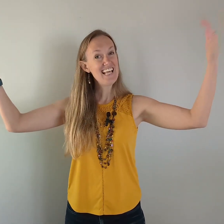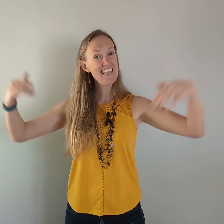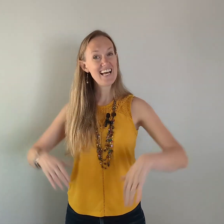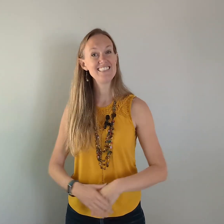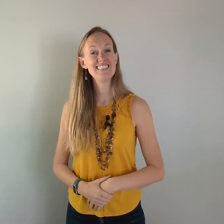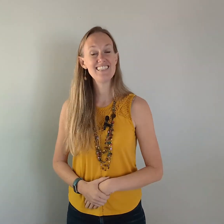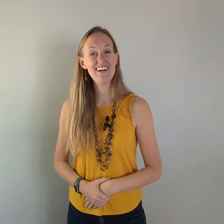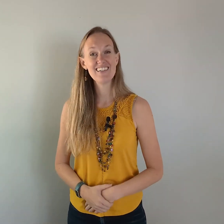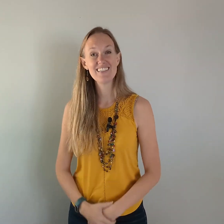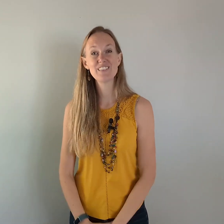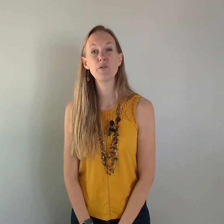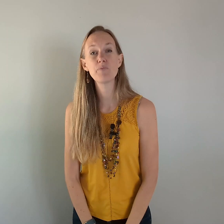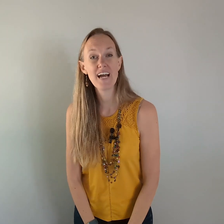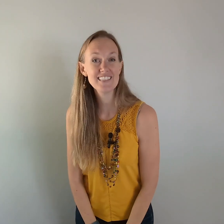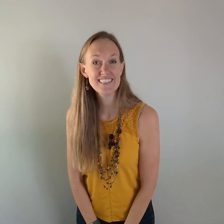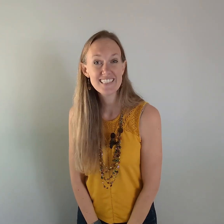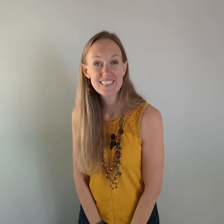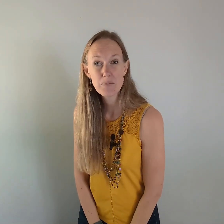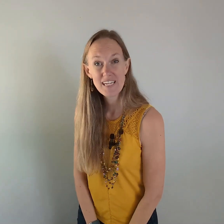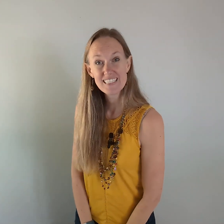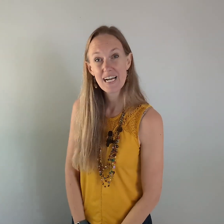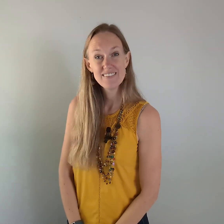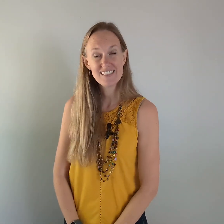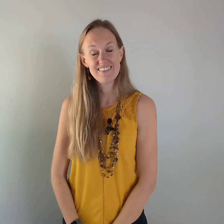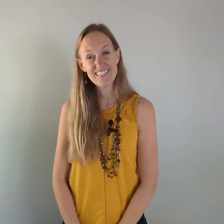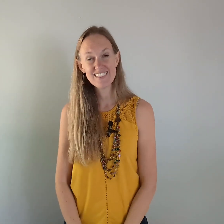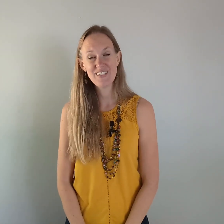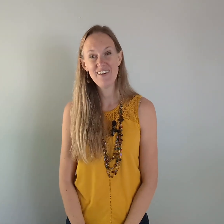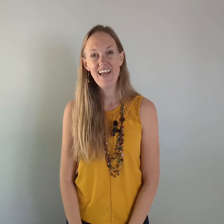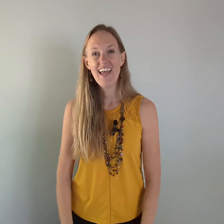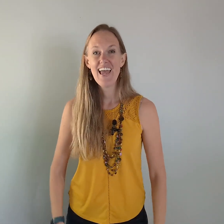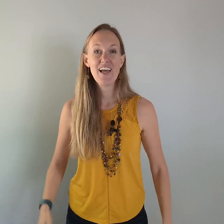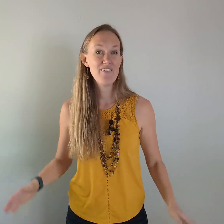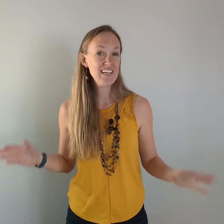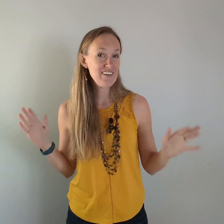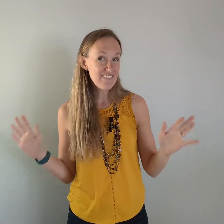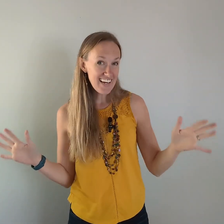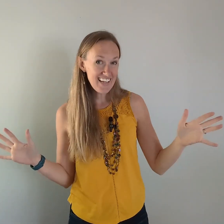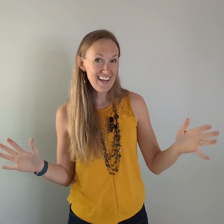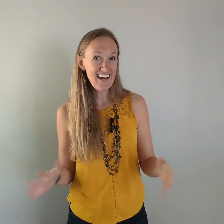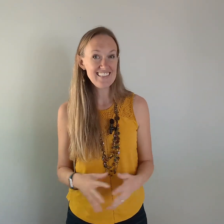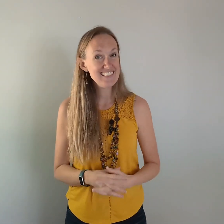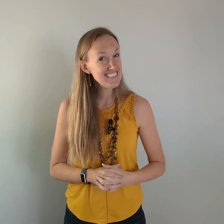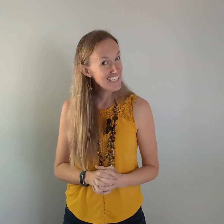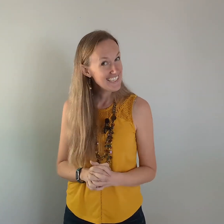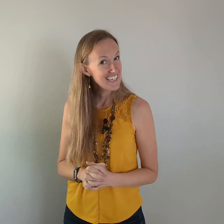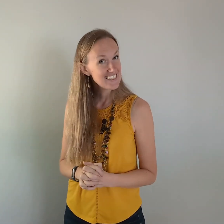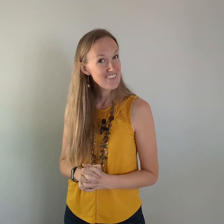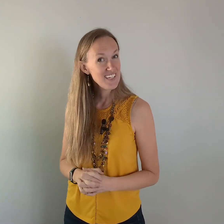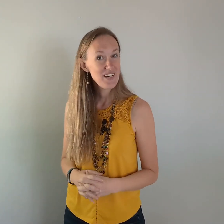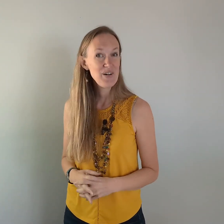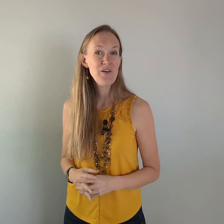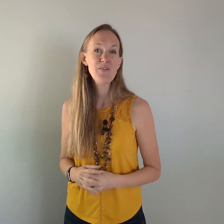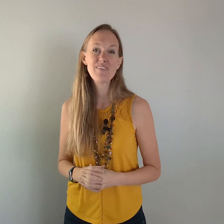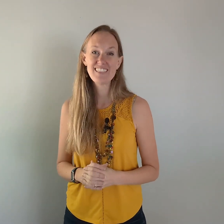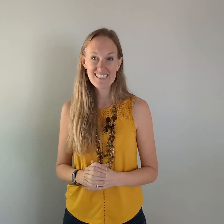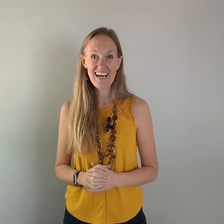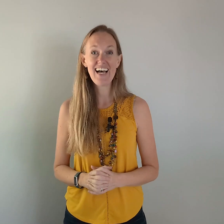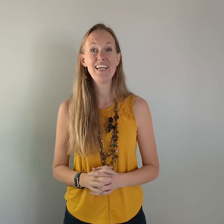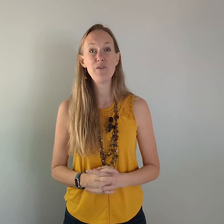And that's the song. So practice this as many times as you need to. And when you're ready, I'll see you in the next video when we sign